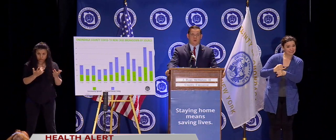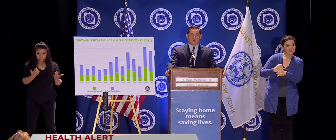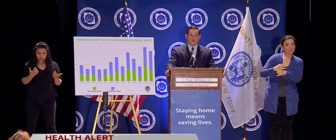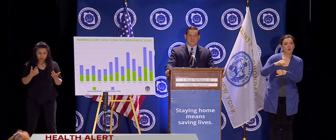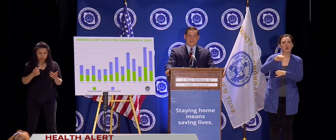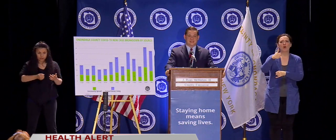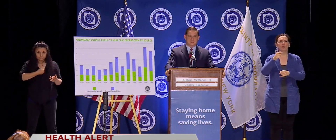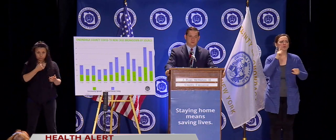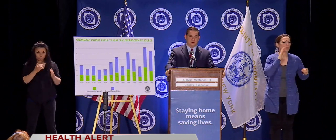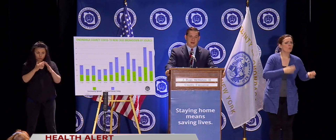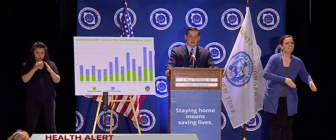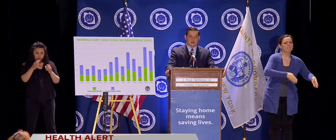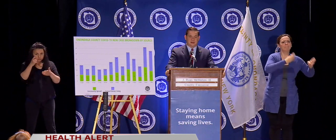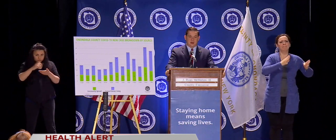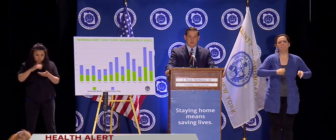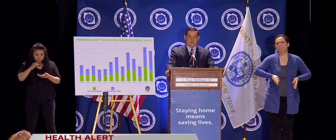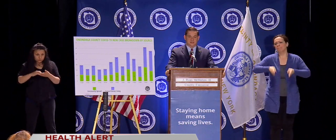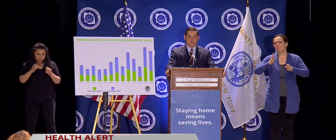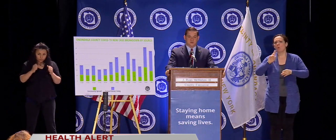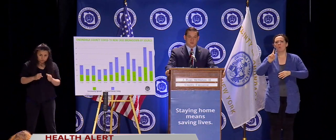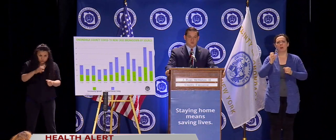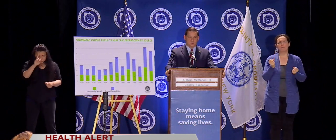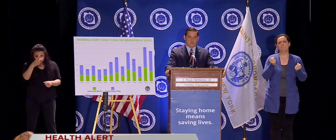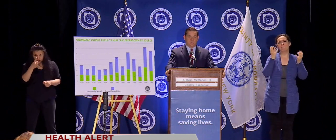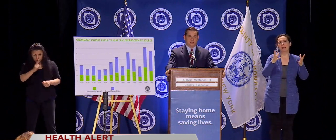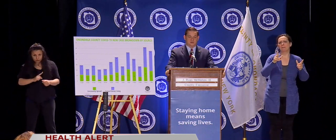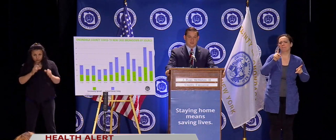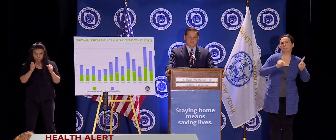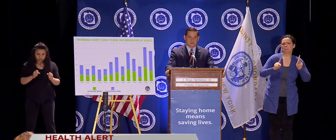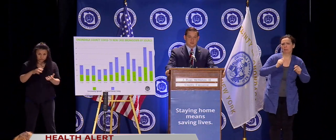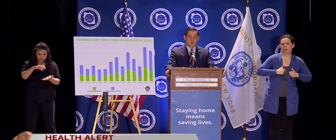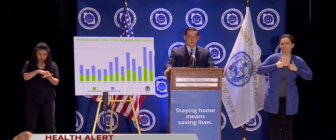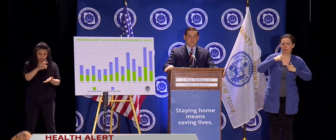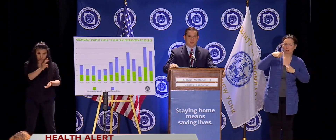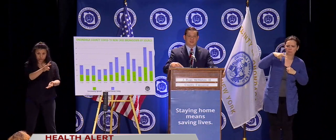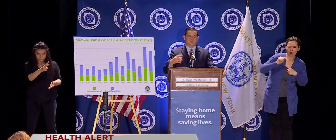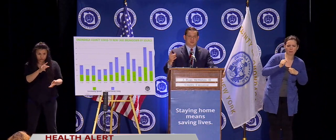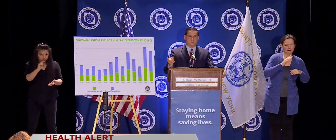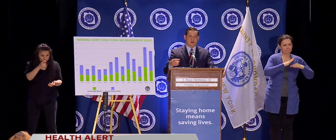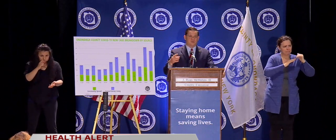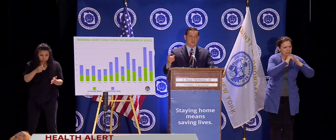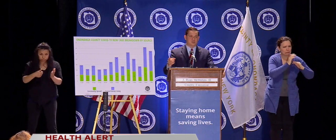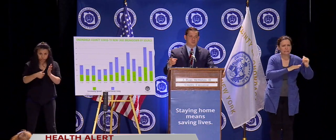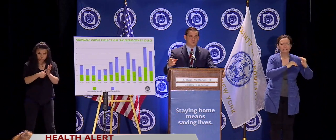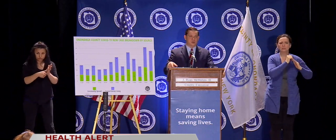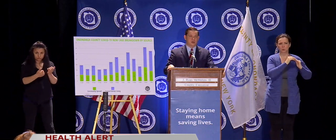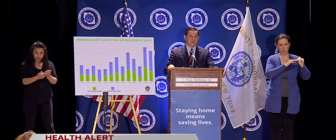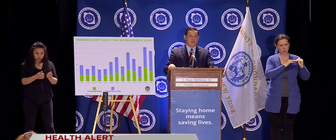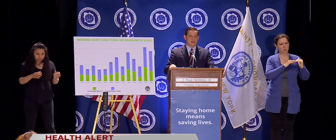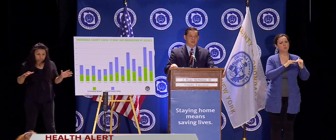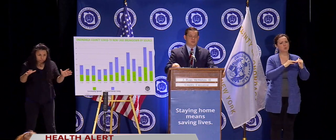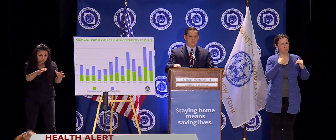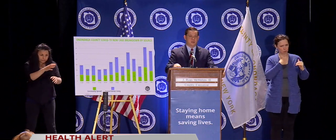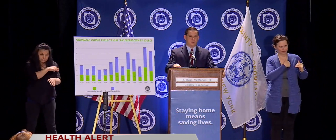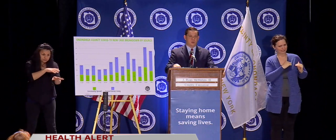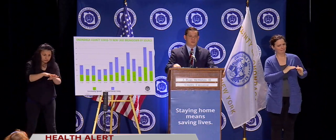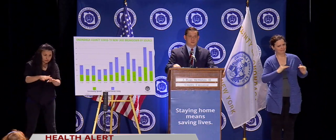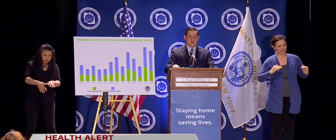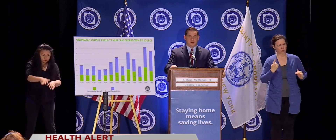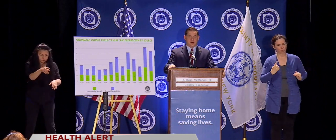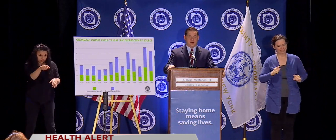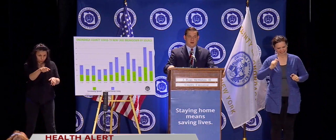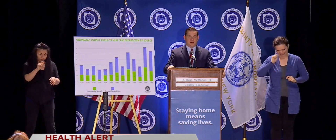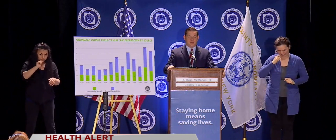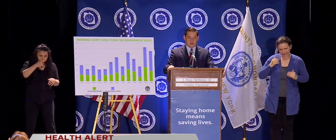about where there's density throughout Onondaga County. That's going to be phase 1 of proactive testing. We talked yesterday about phase 2, getting into